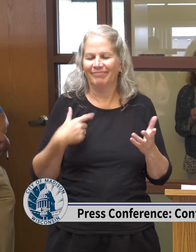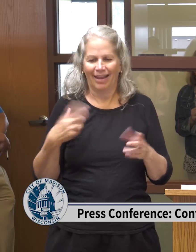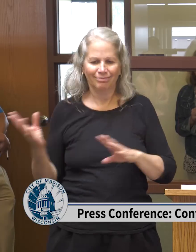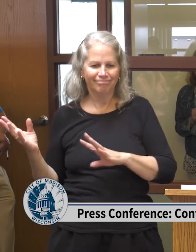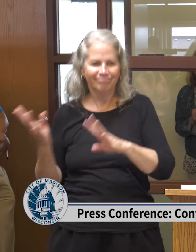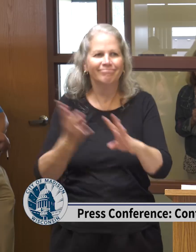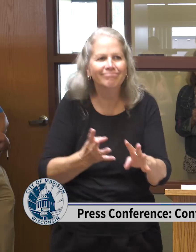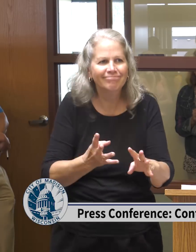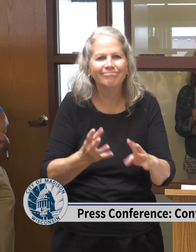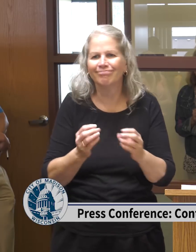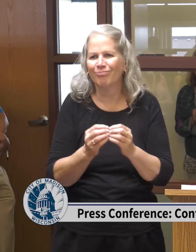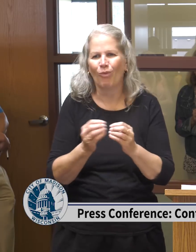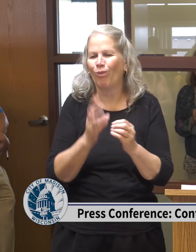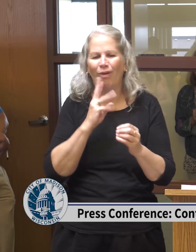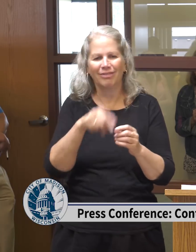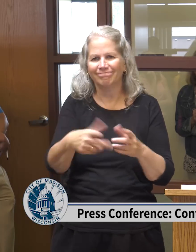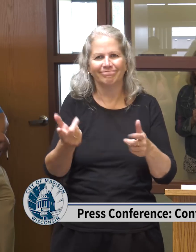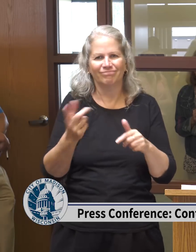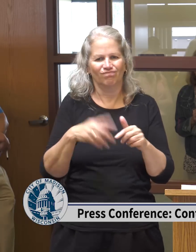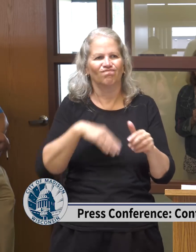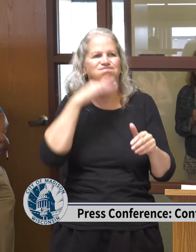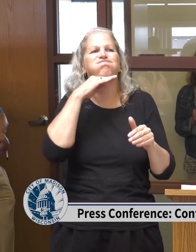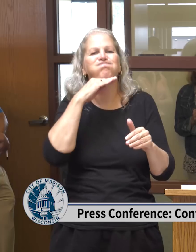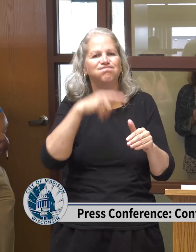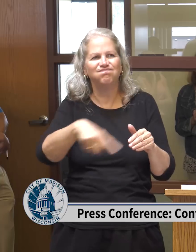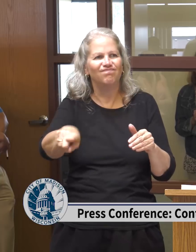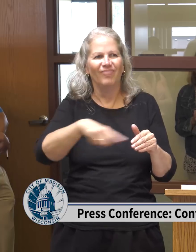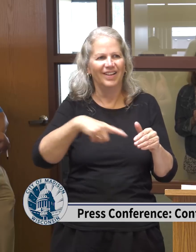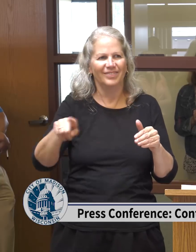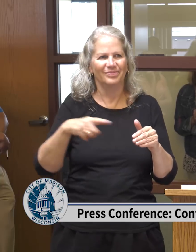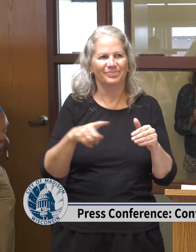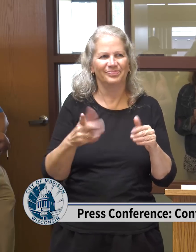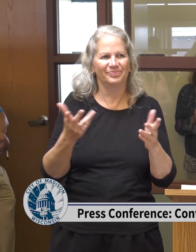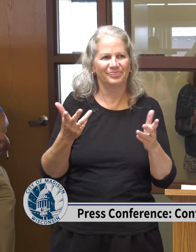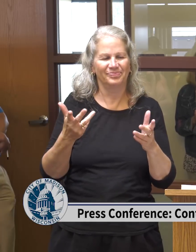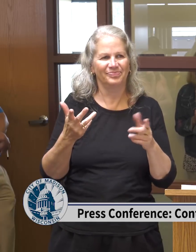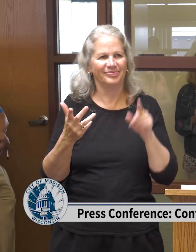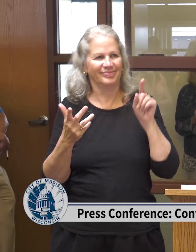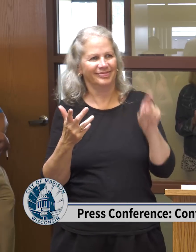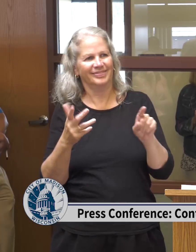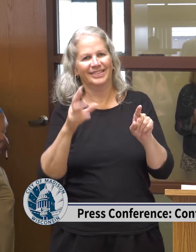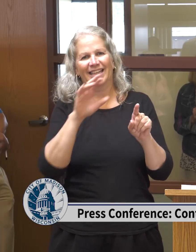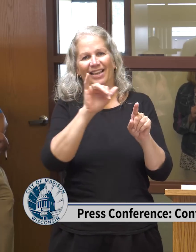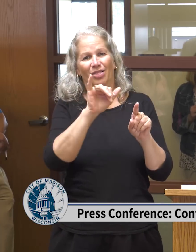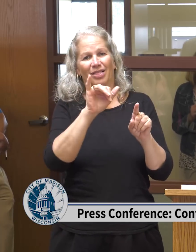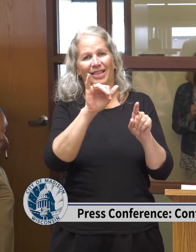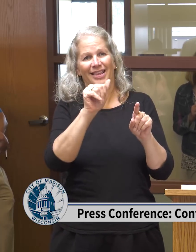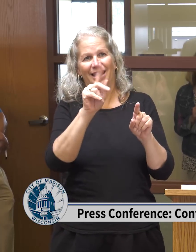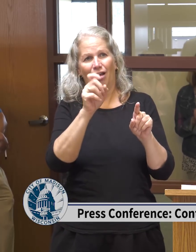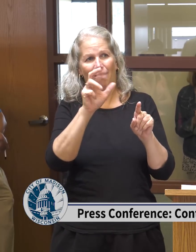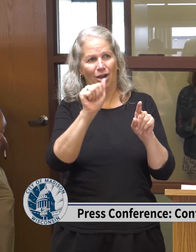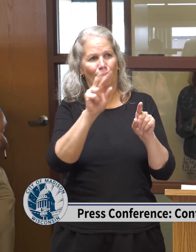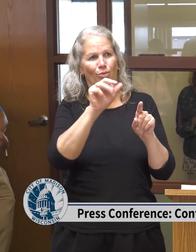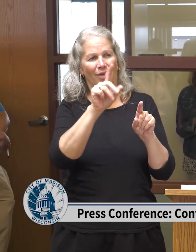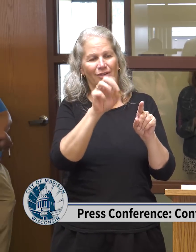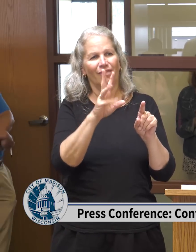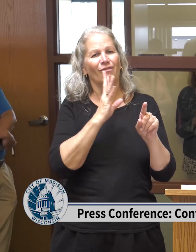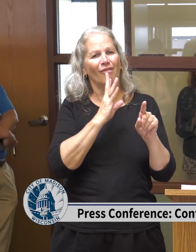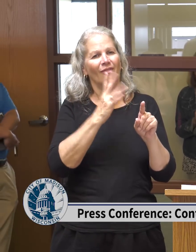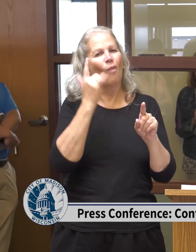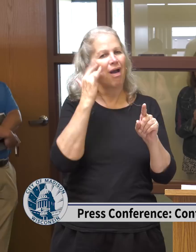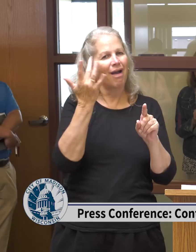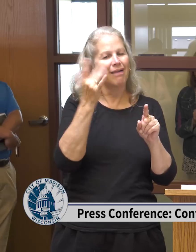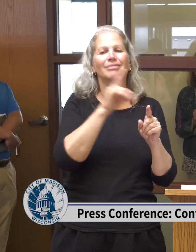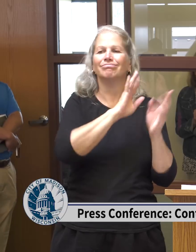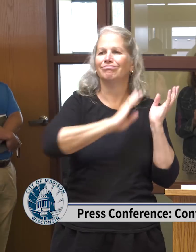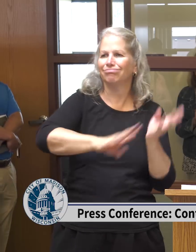locations. Again, it's a backwater of the Yahar River and Lake Monona. And are you guys concerned about